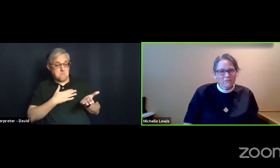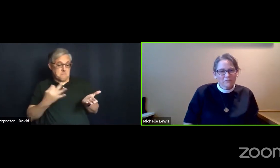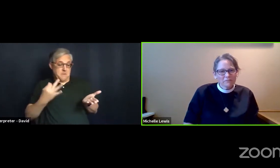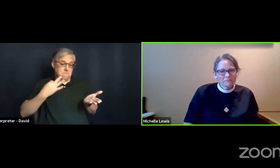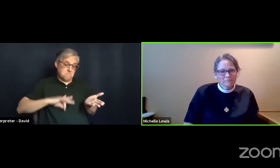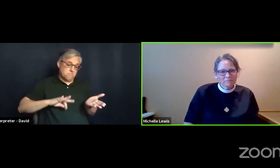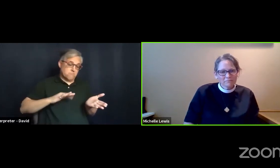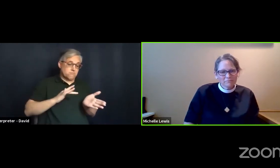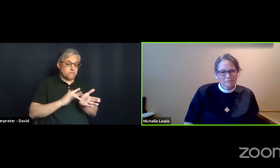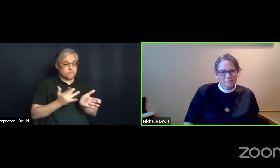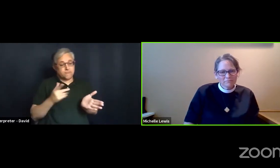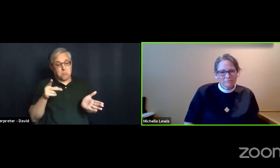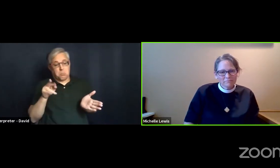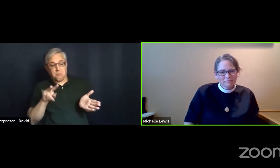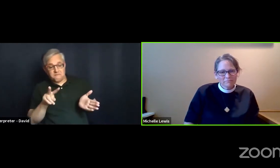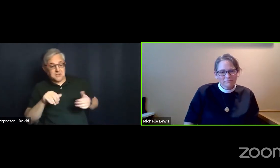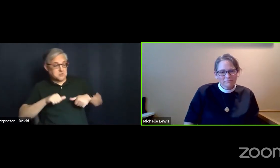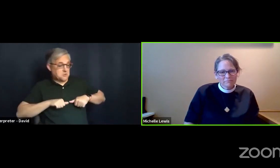enough.